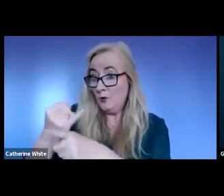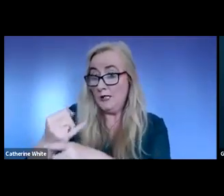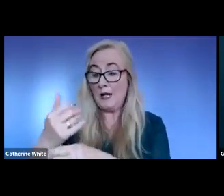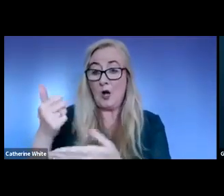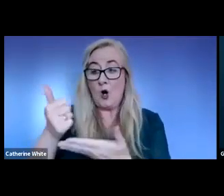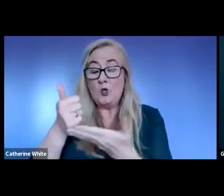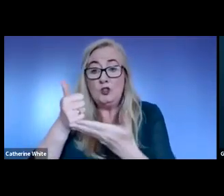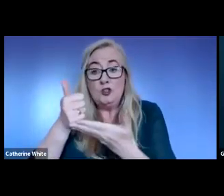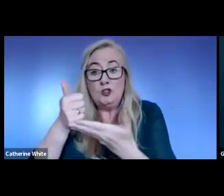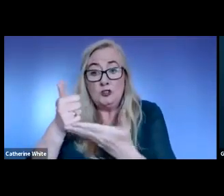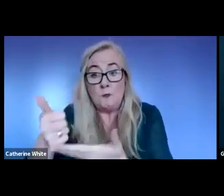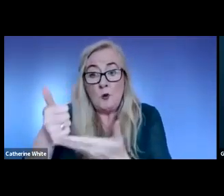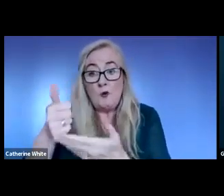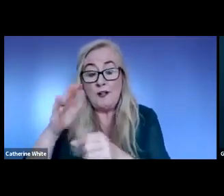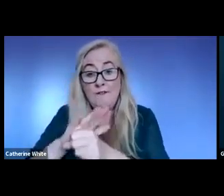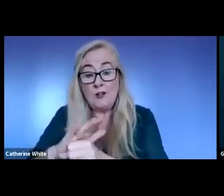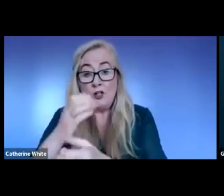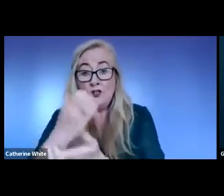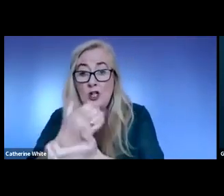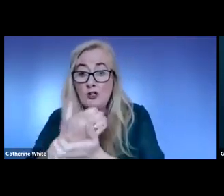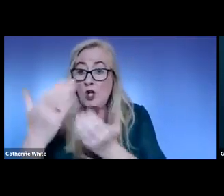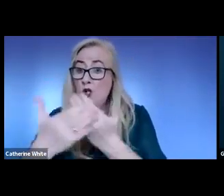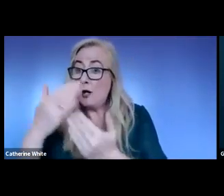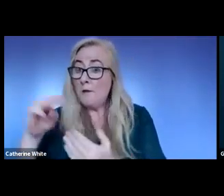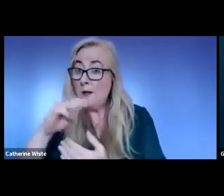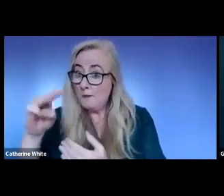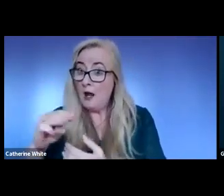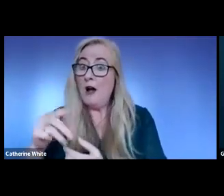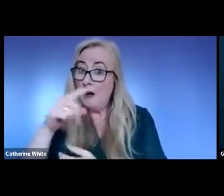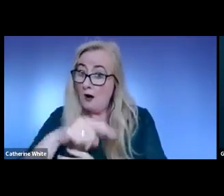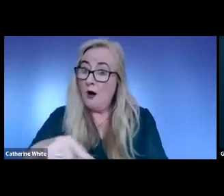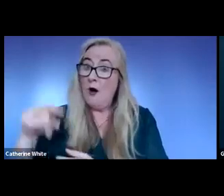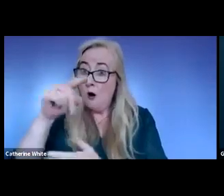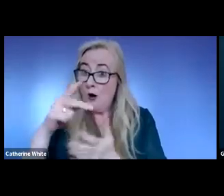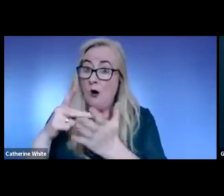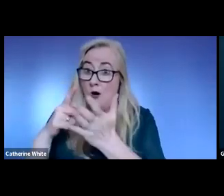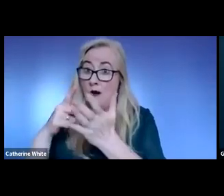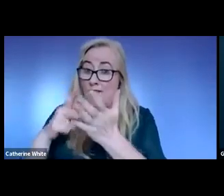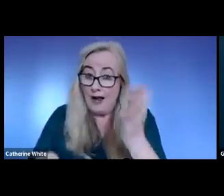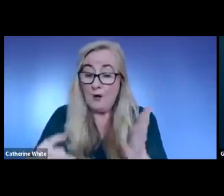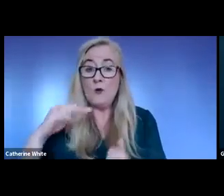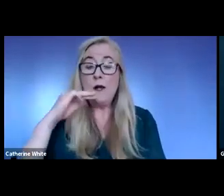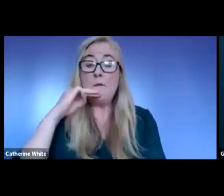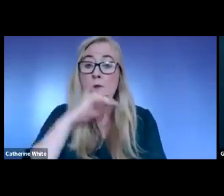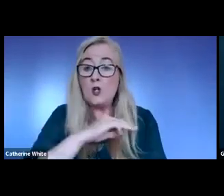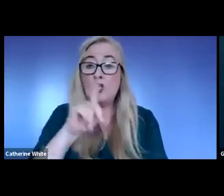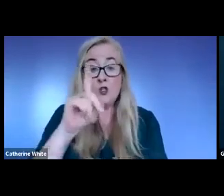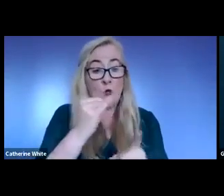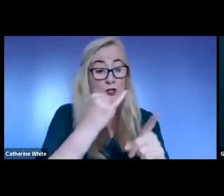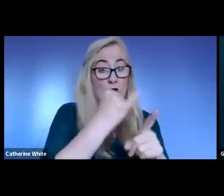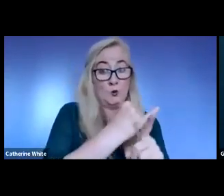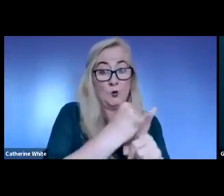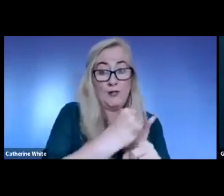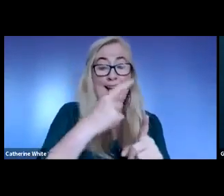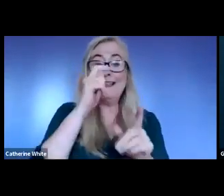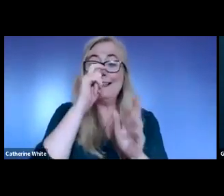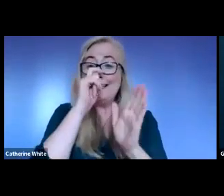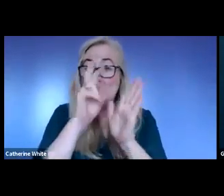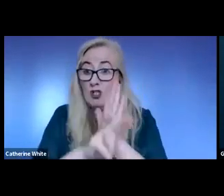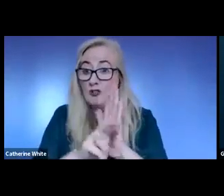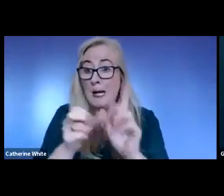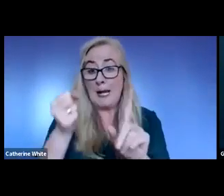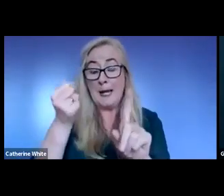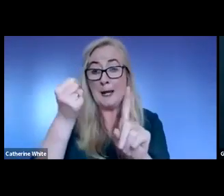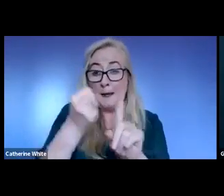schooling provides for children and young people is really, really, really valued and really important. So schools and teachers and their impact and